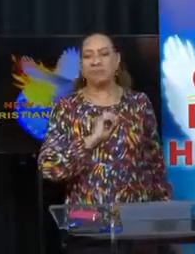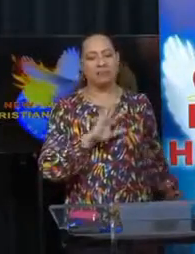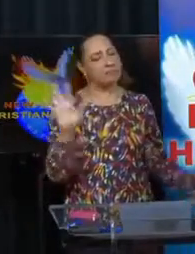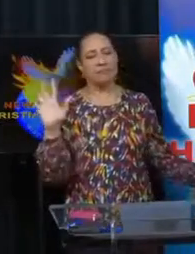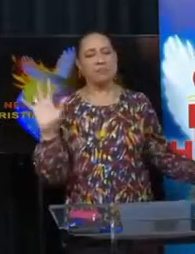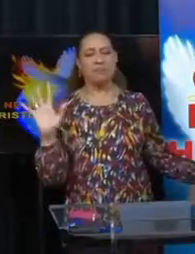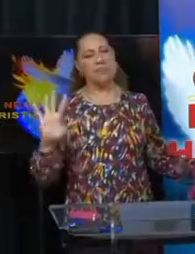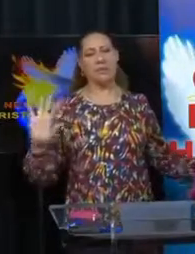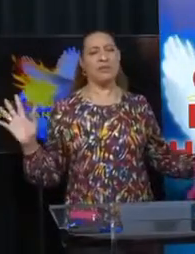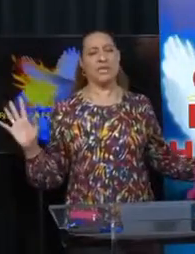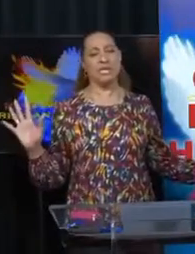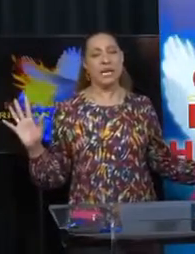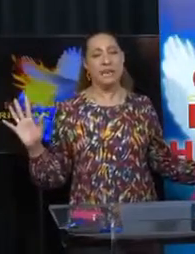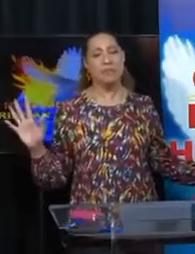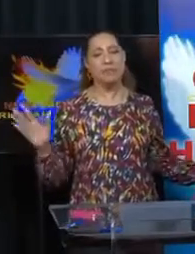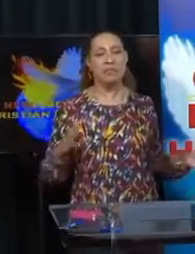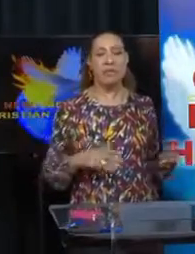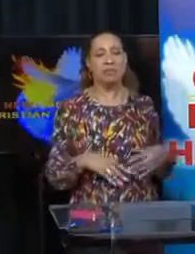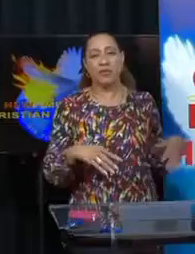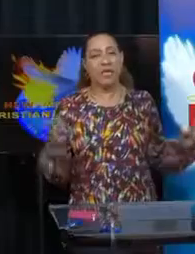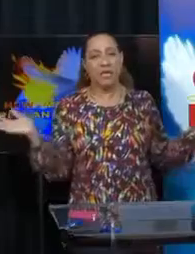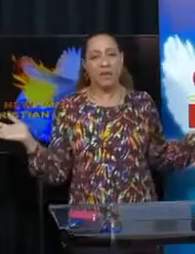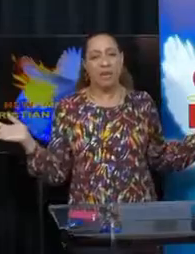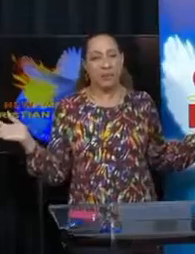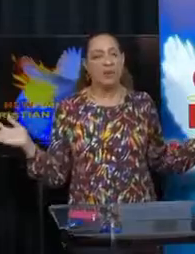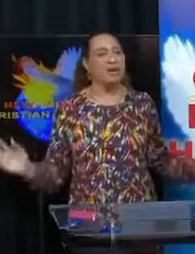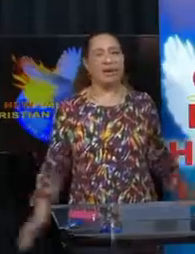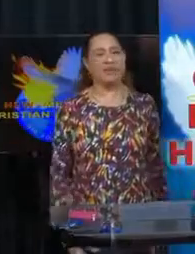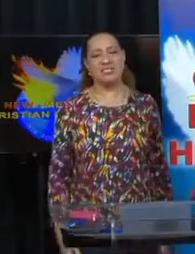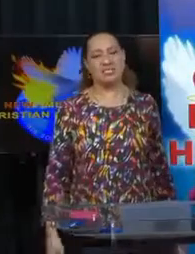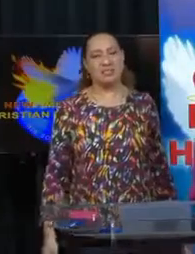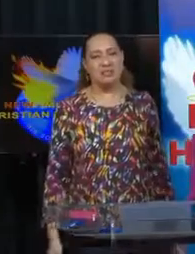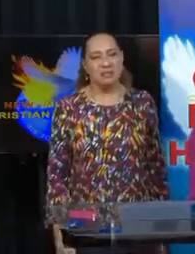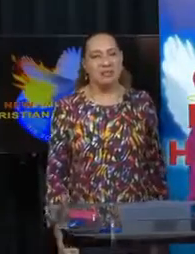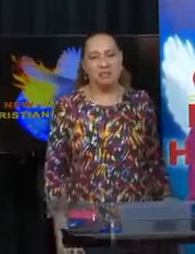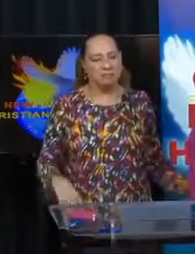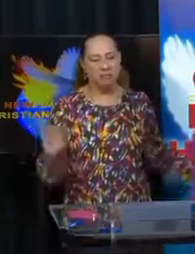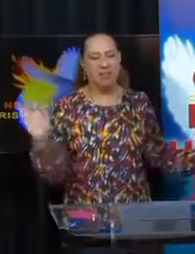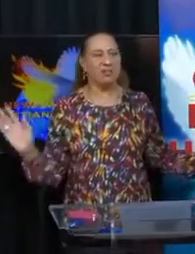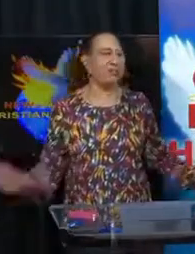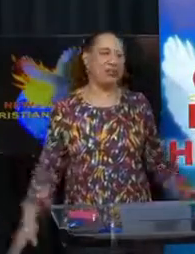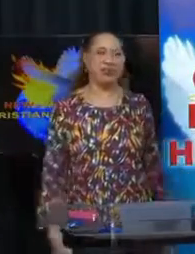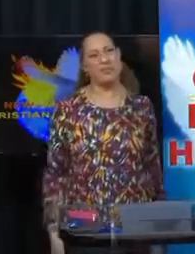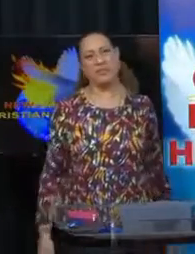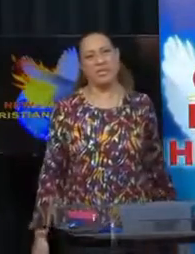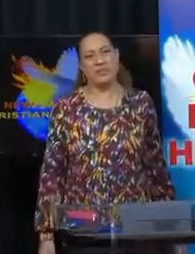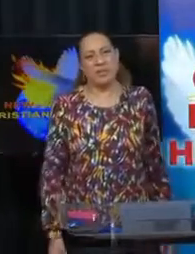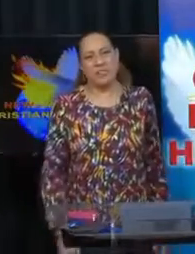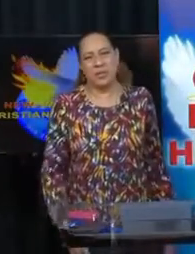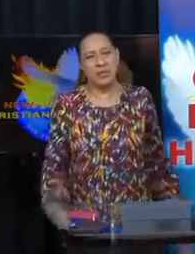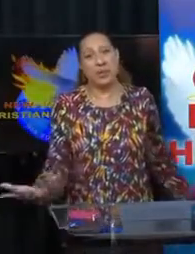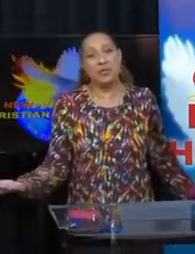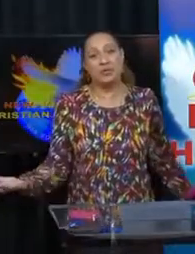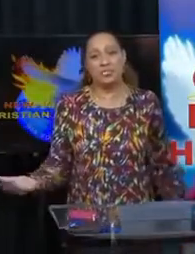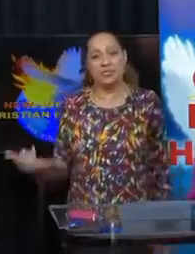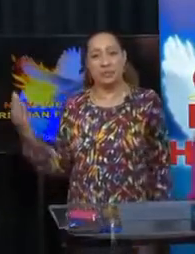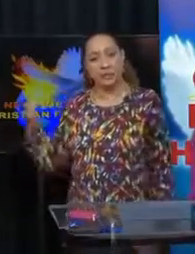But you've already given up. You've already given up. We've already given up. So in no use reading